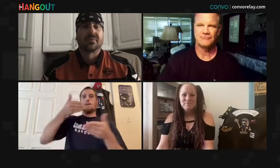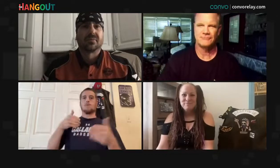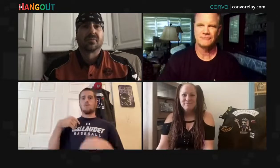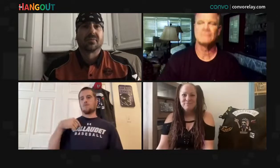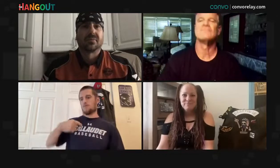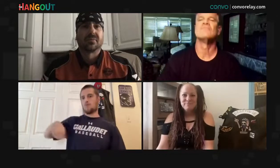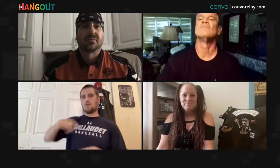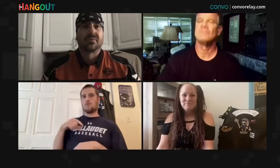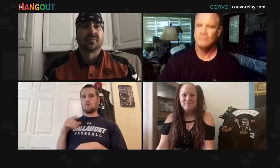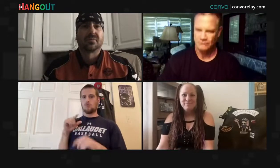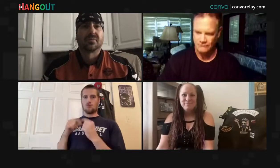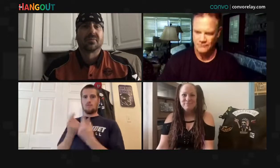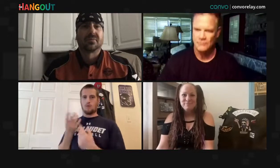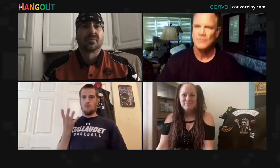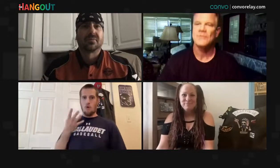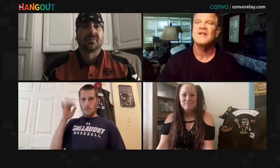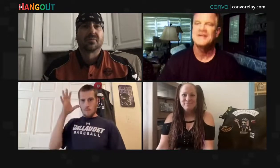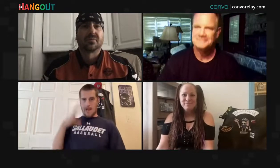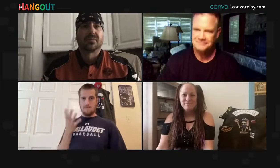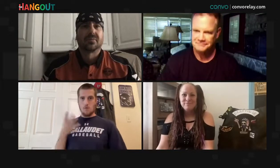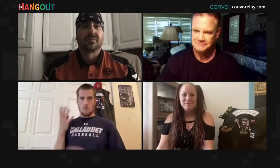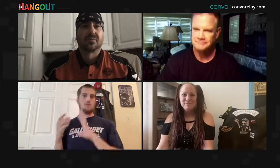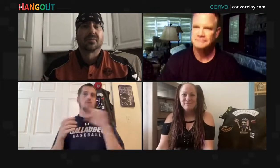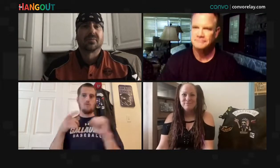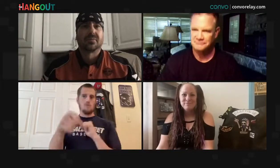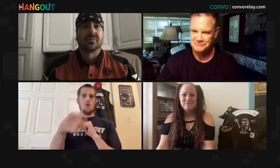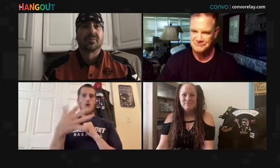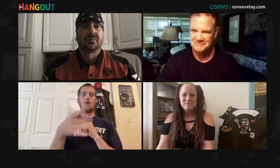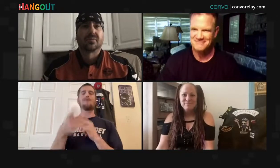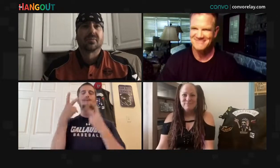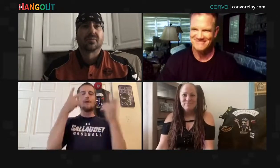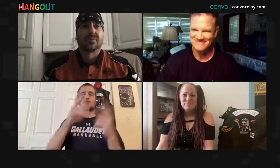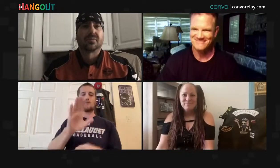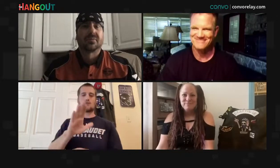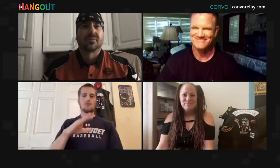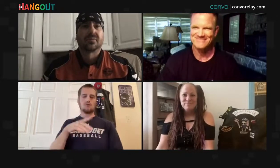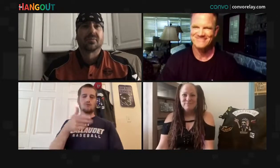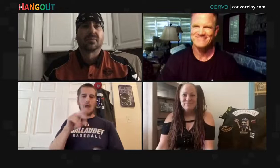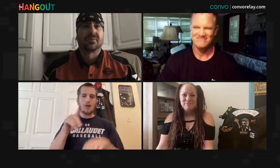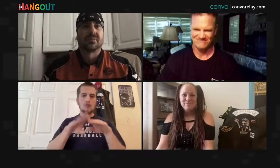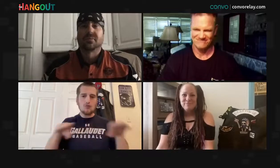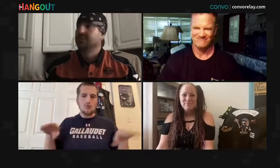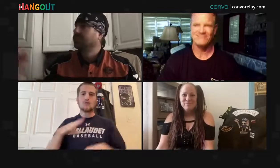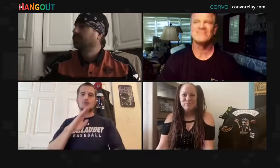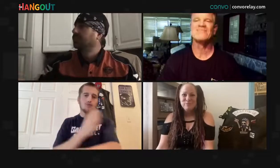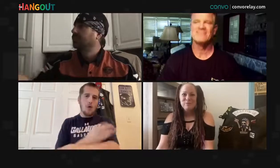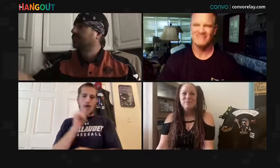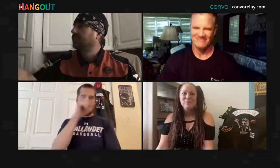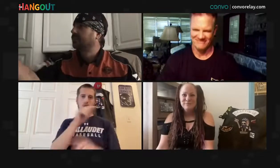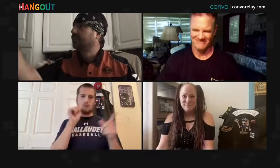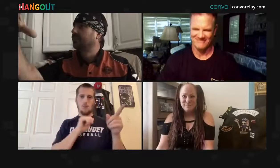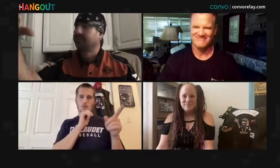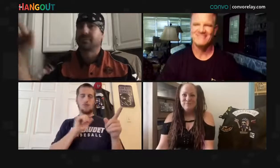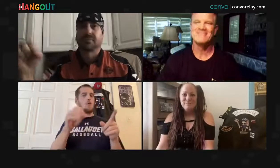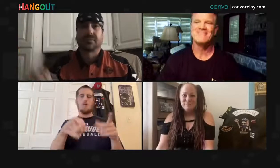had already left 1 week prior to the group going, the 4 of us guys. Kim was visiting her grandchildren, her daughter